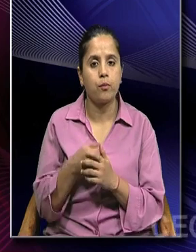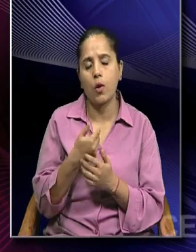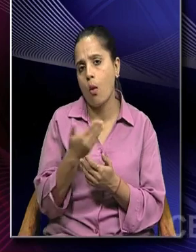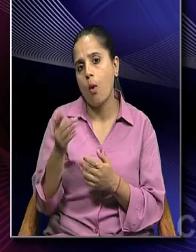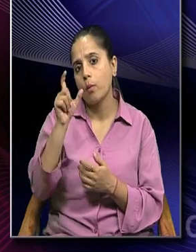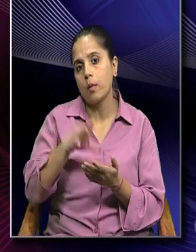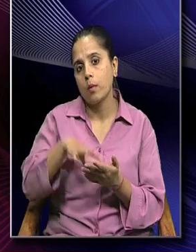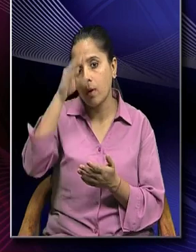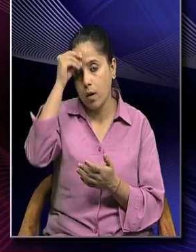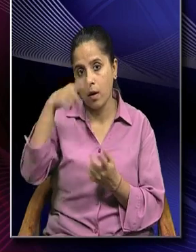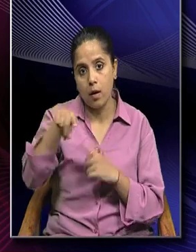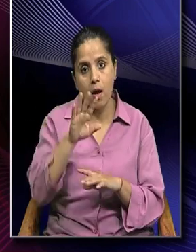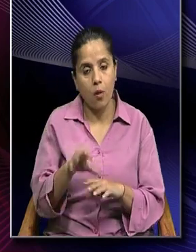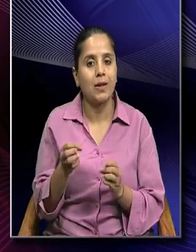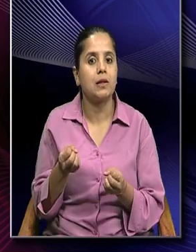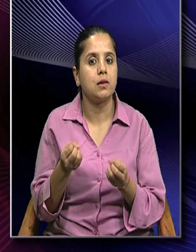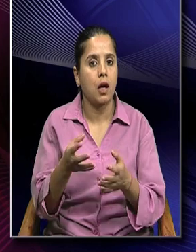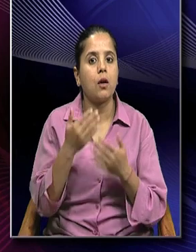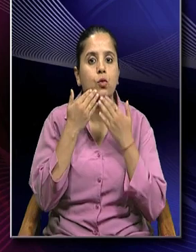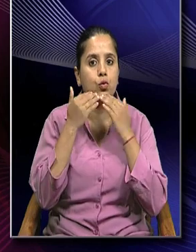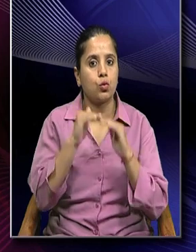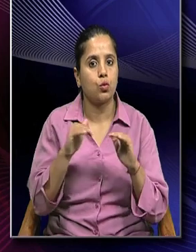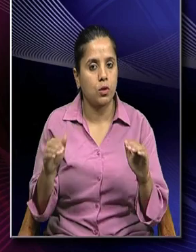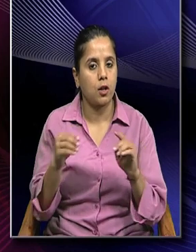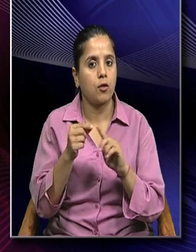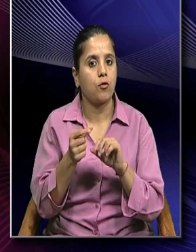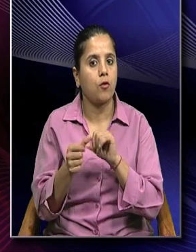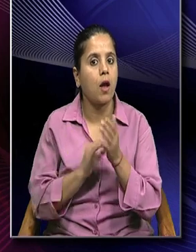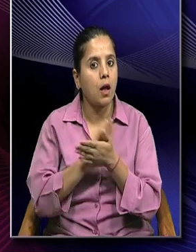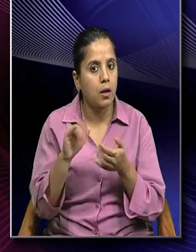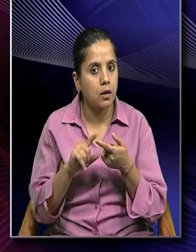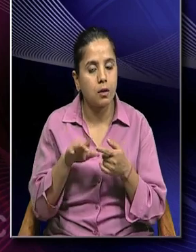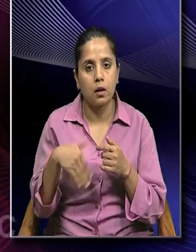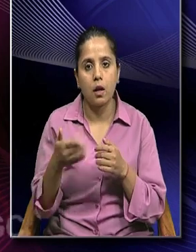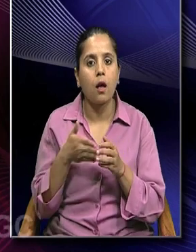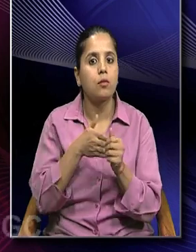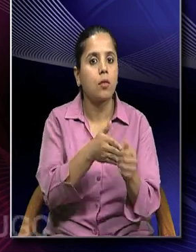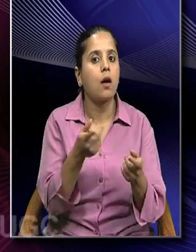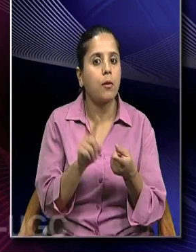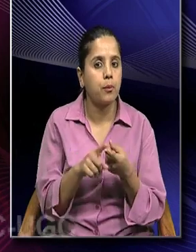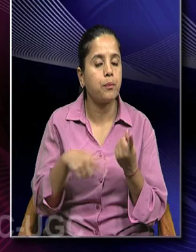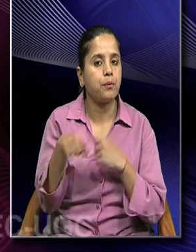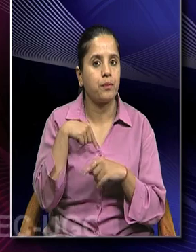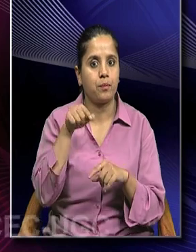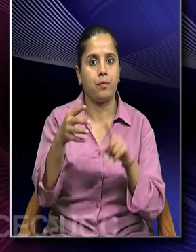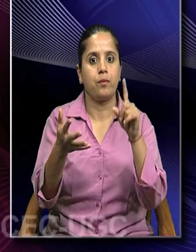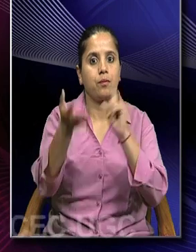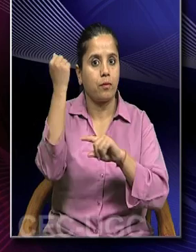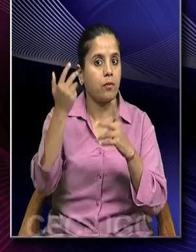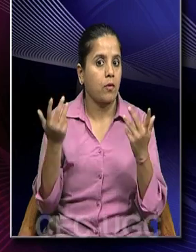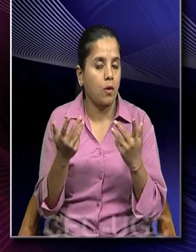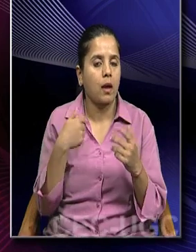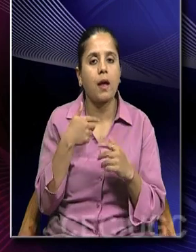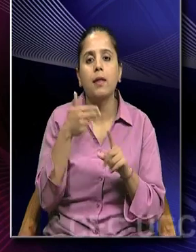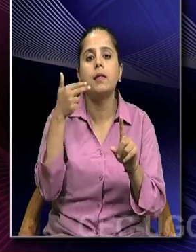learner has to start with the student phase, and eventually we lead to the we reach to the stage of what